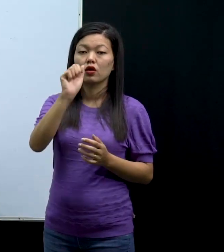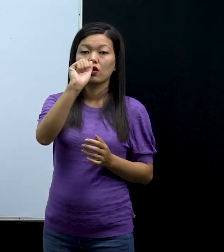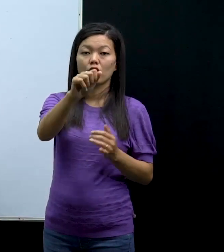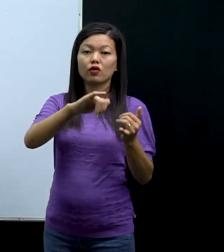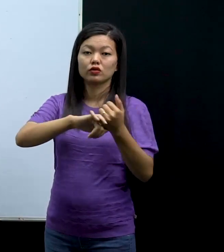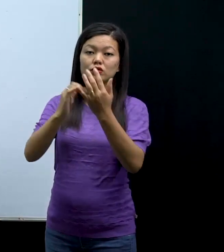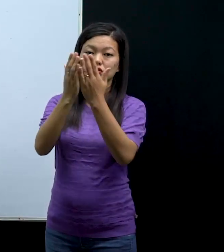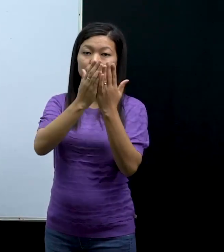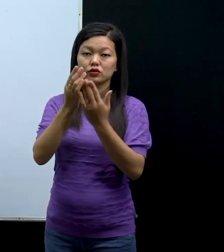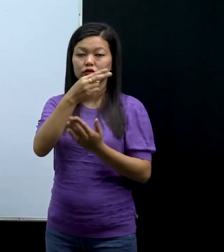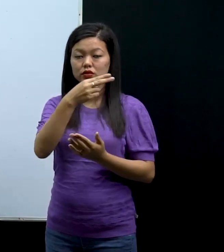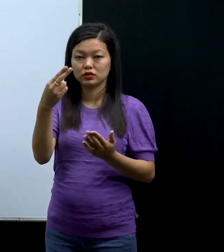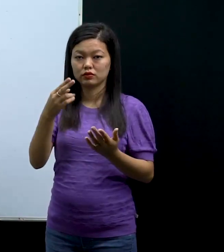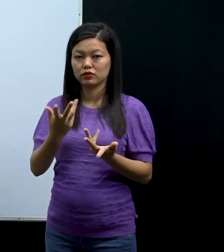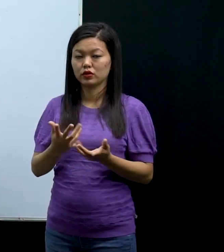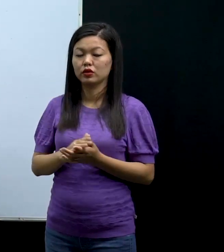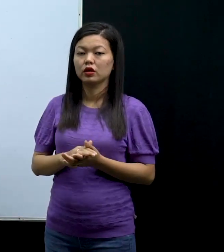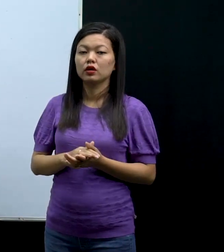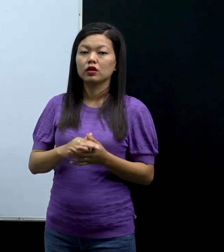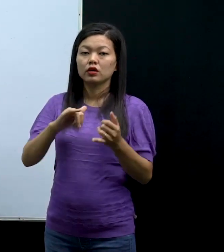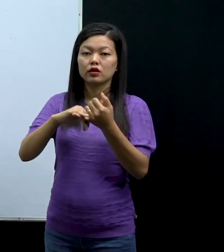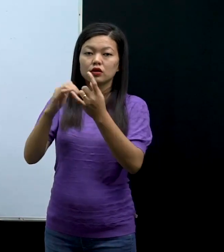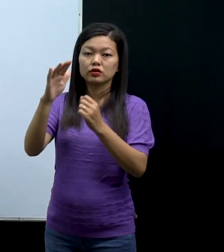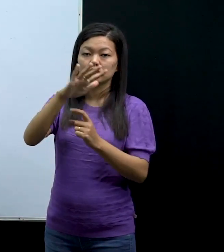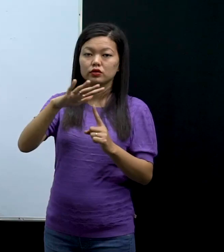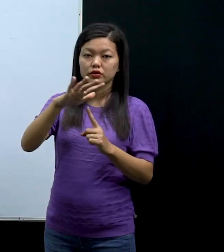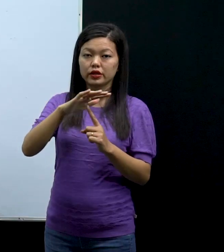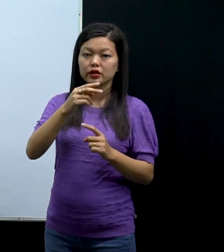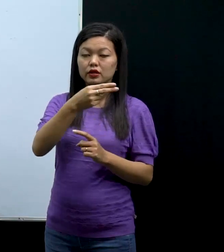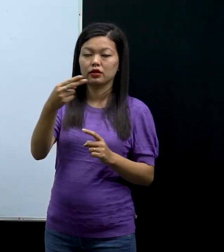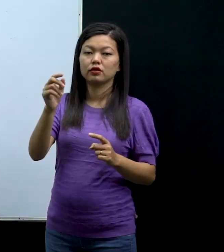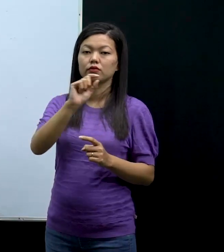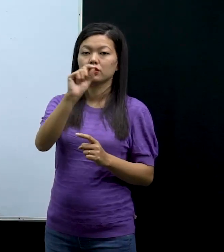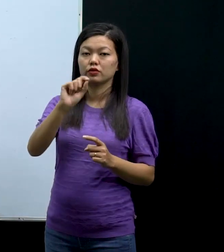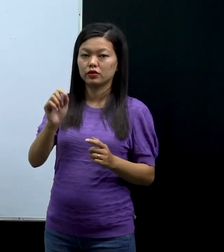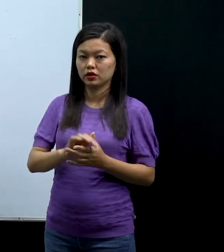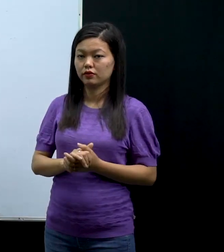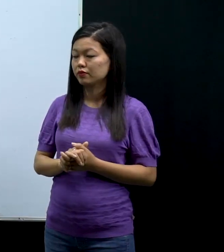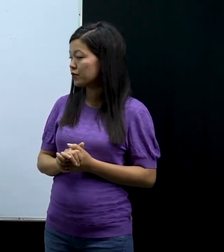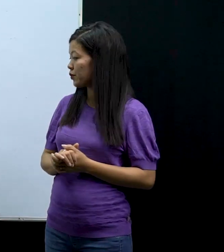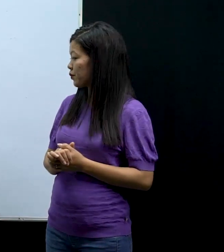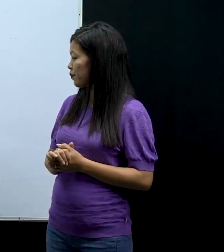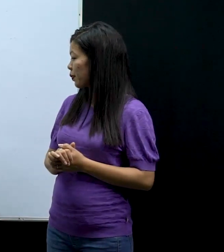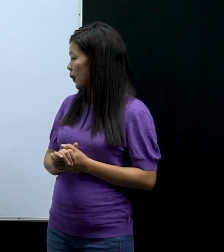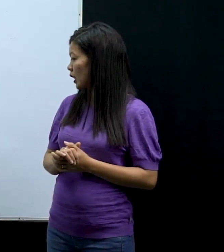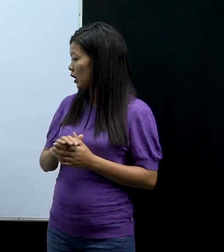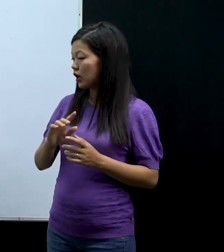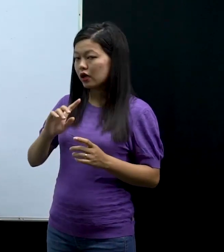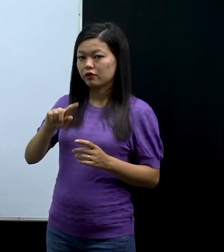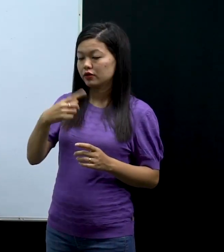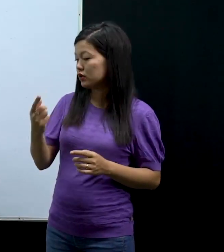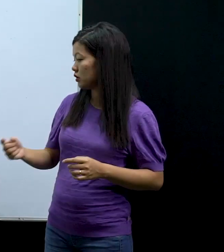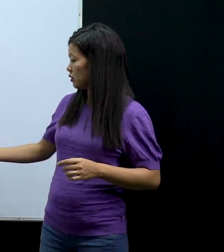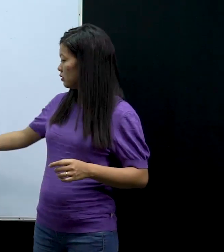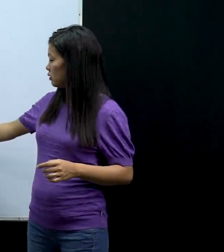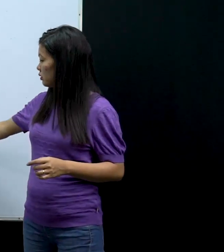now, and then after writing that, you have to mention the event or the occasion for which you are inviting that